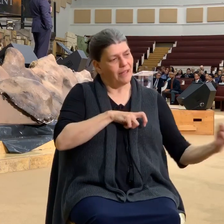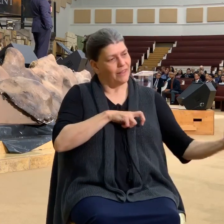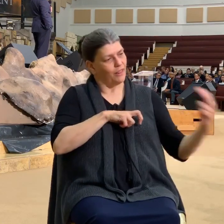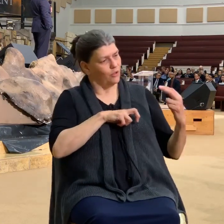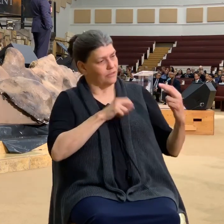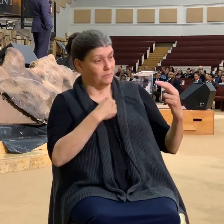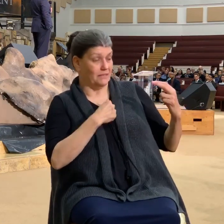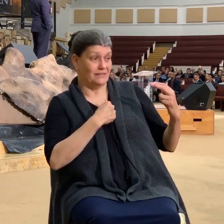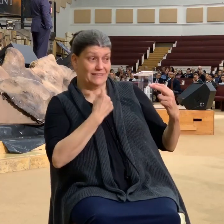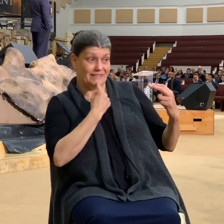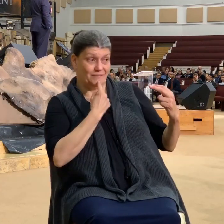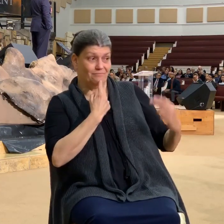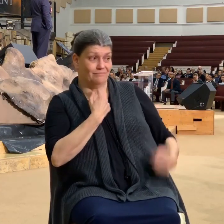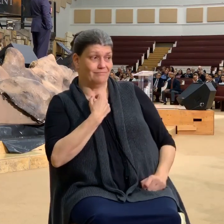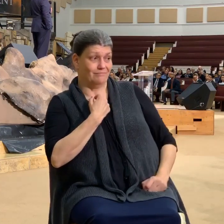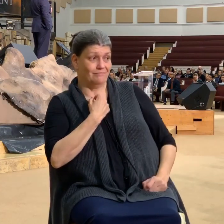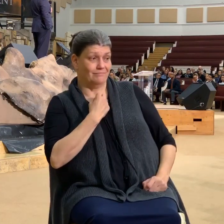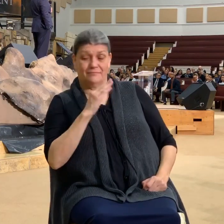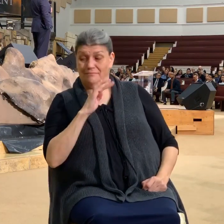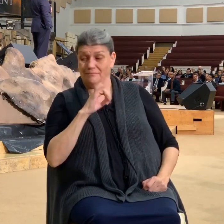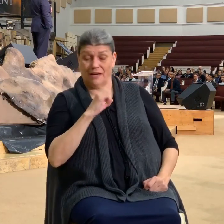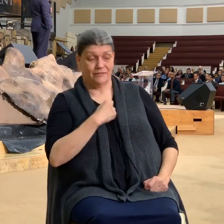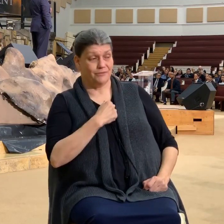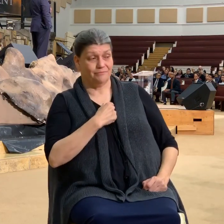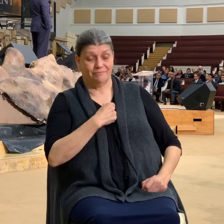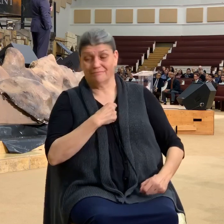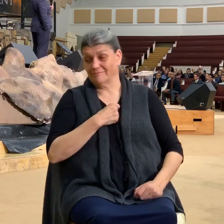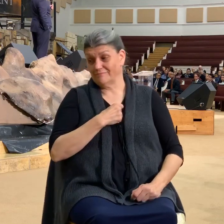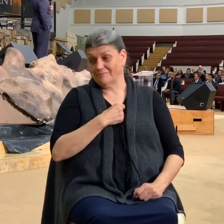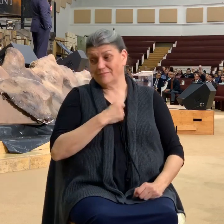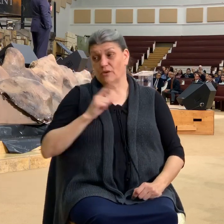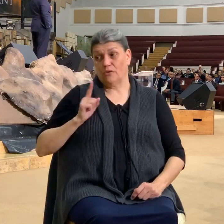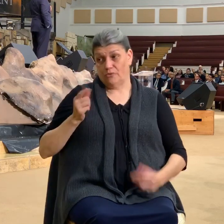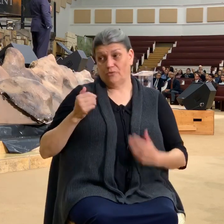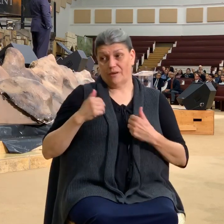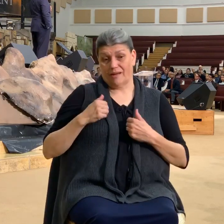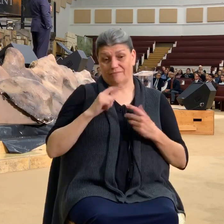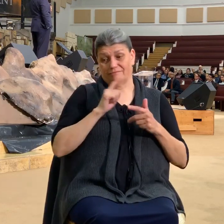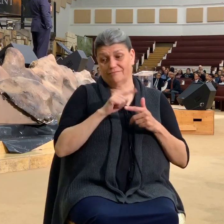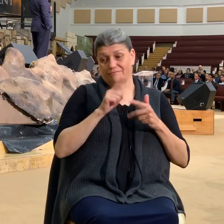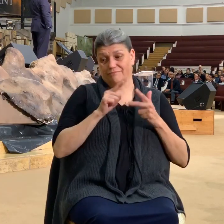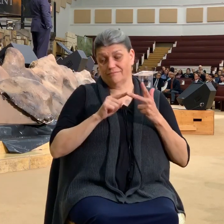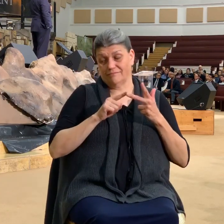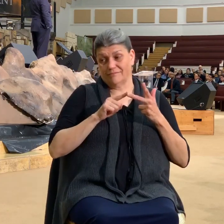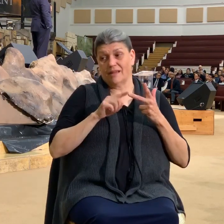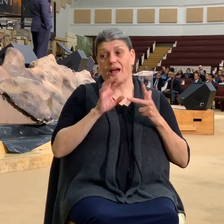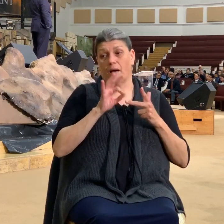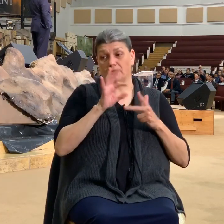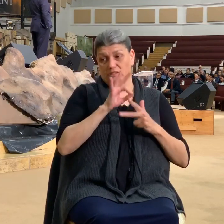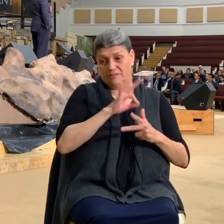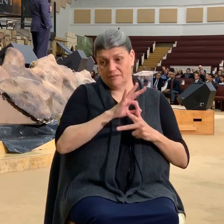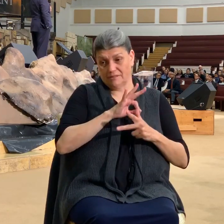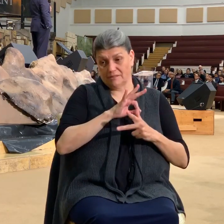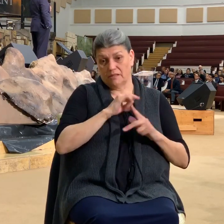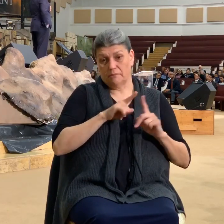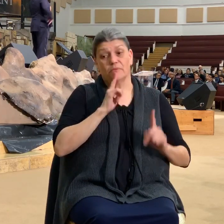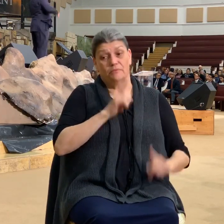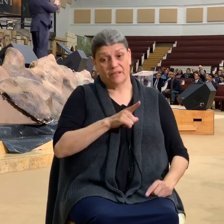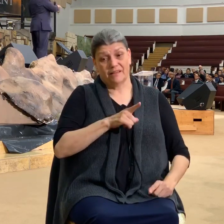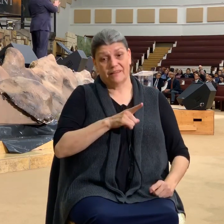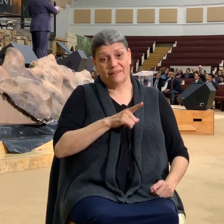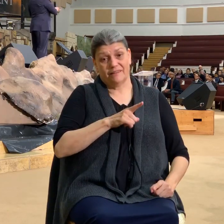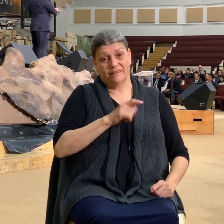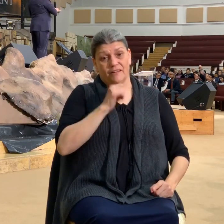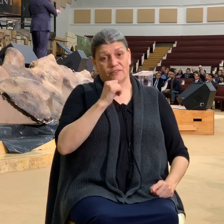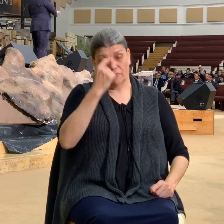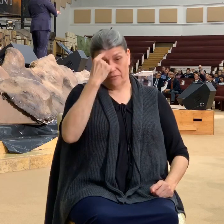he said, Myles, you've got such and such options. He said, but really, don't think